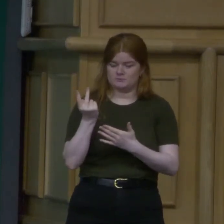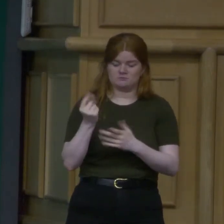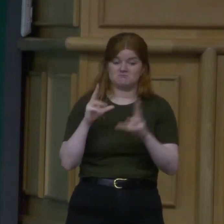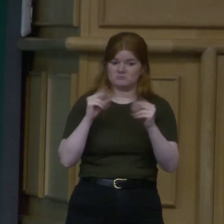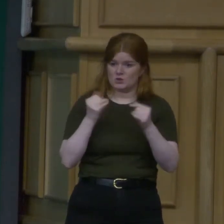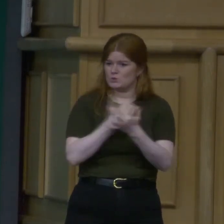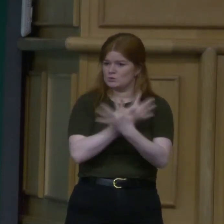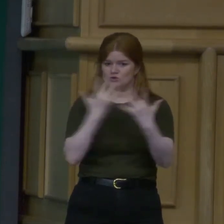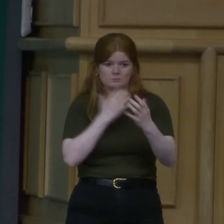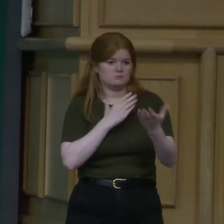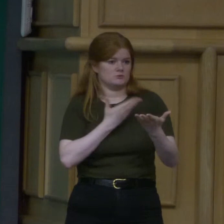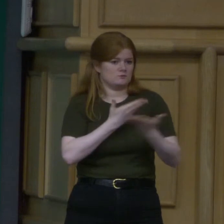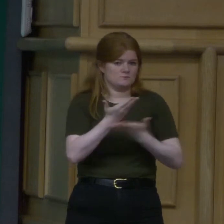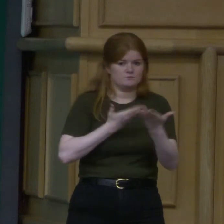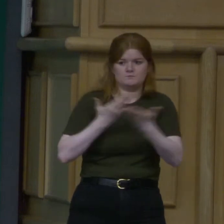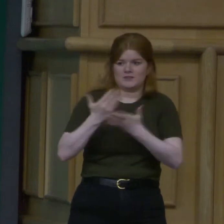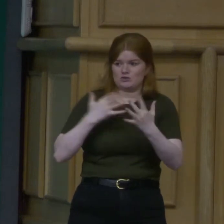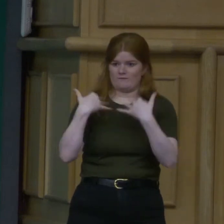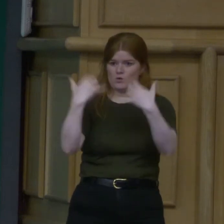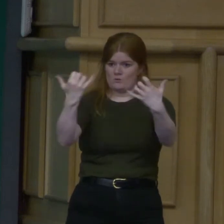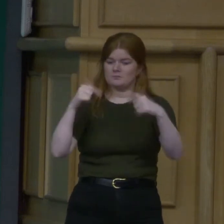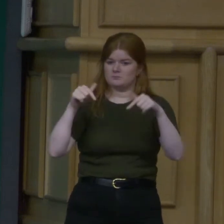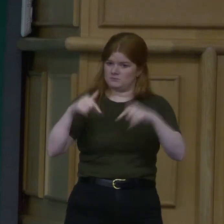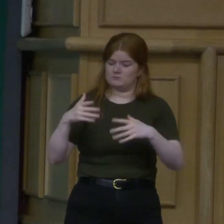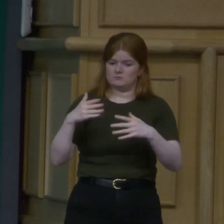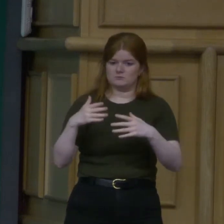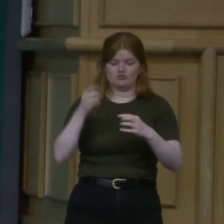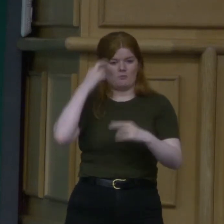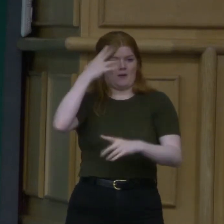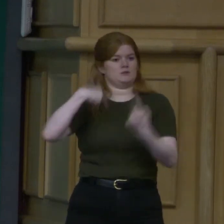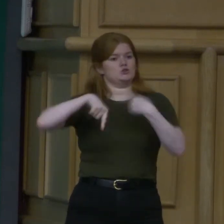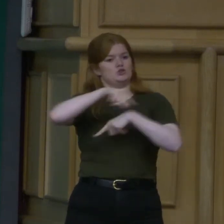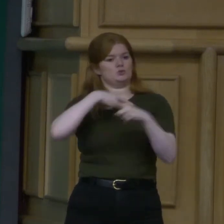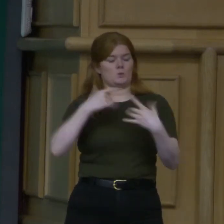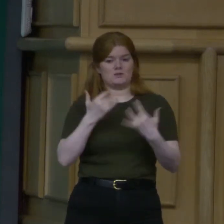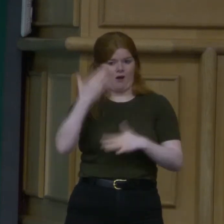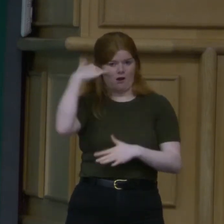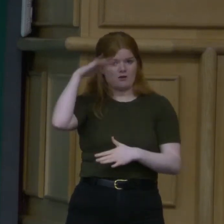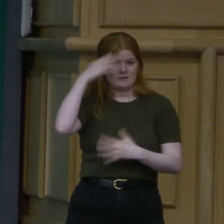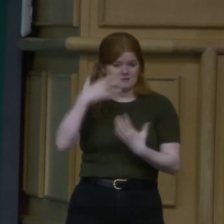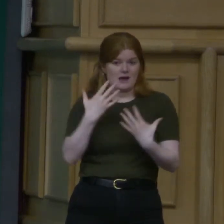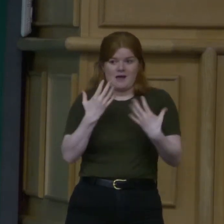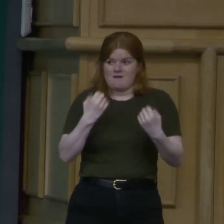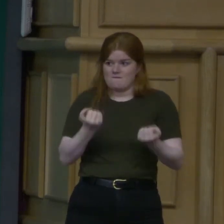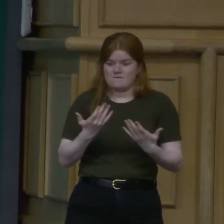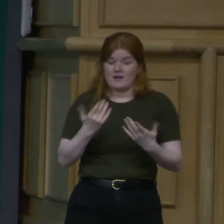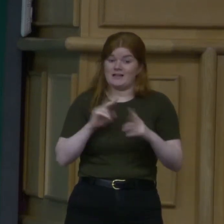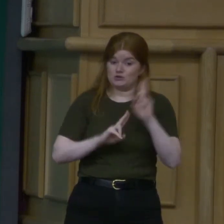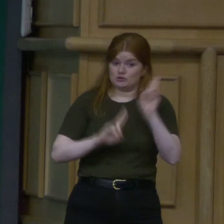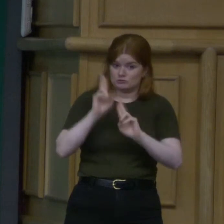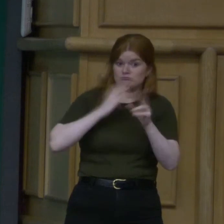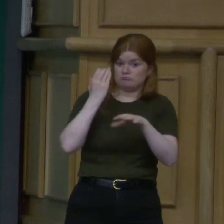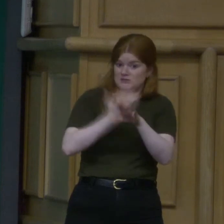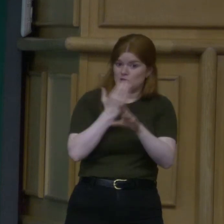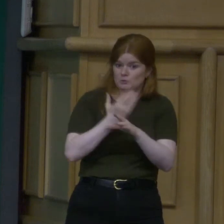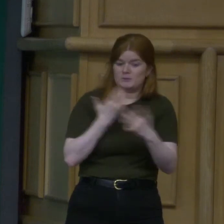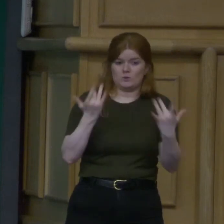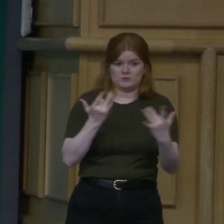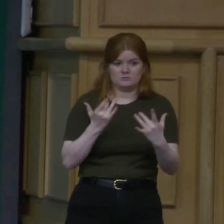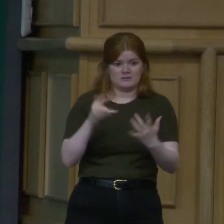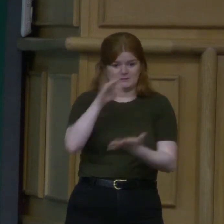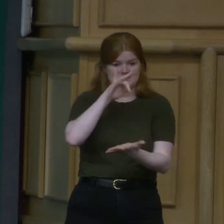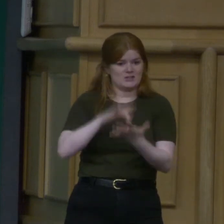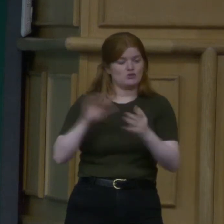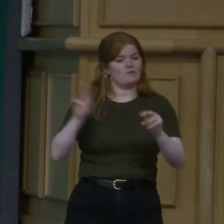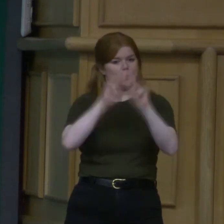So much of the conversation at the forum has been a reminder that Ireland has been and should continue to be at the